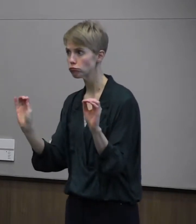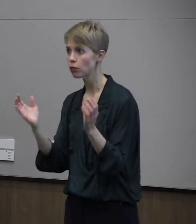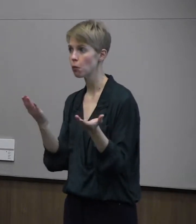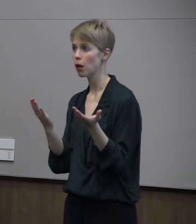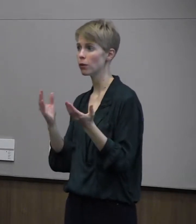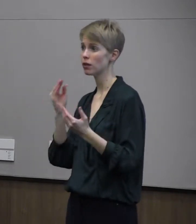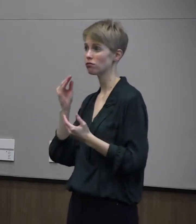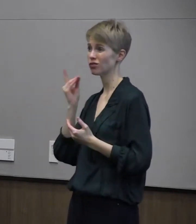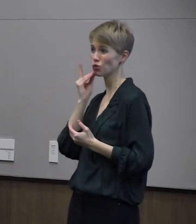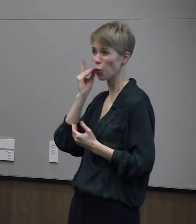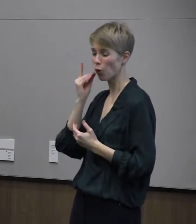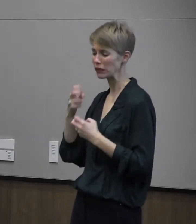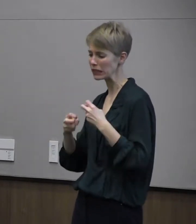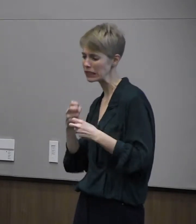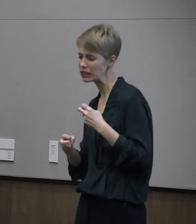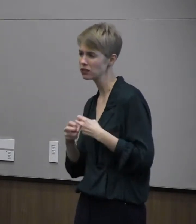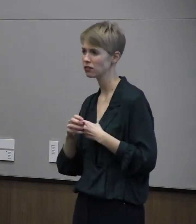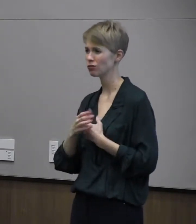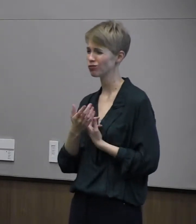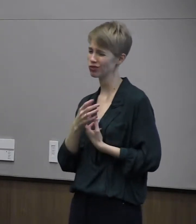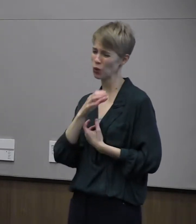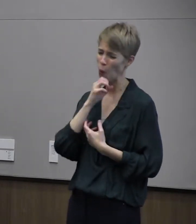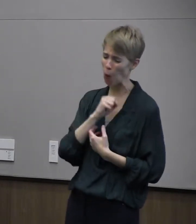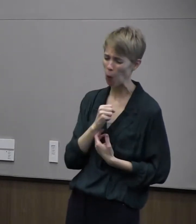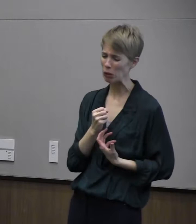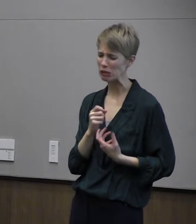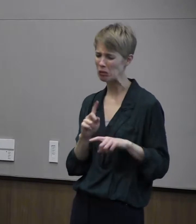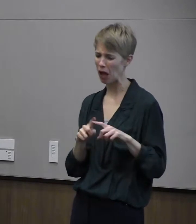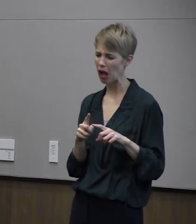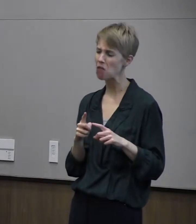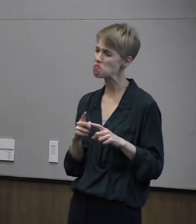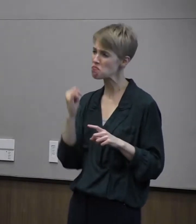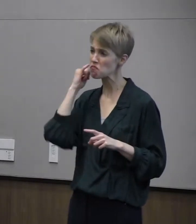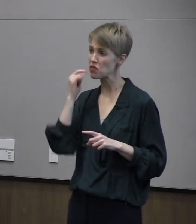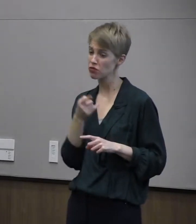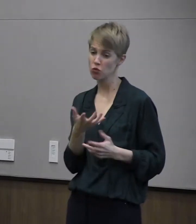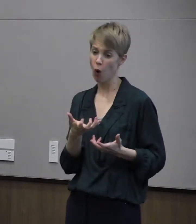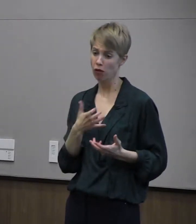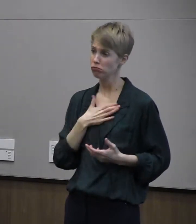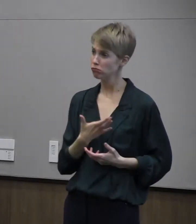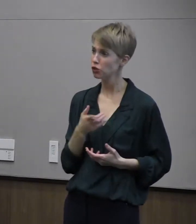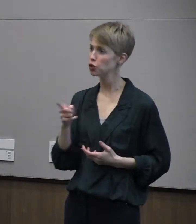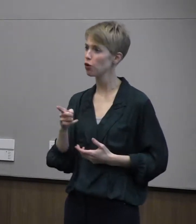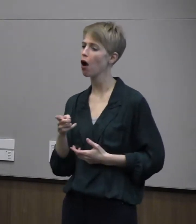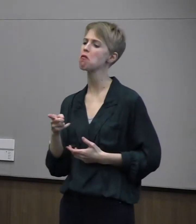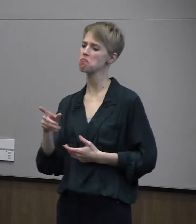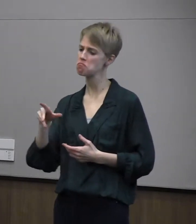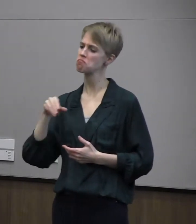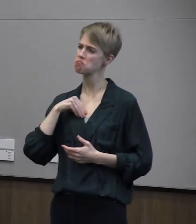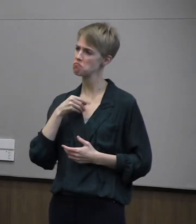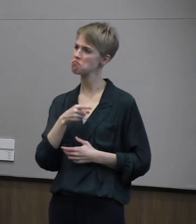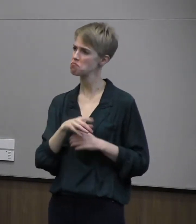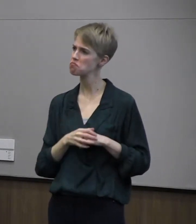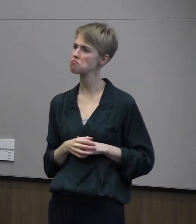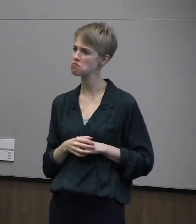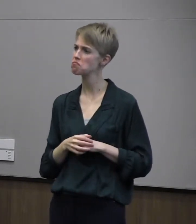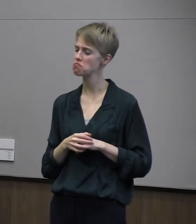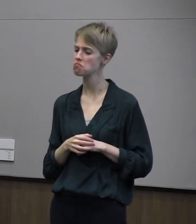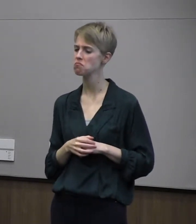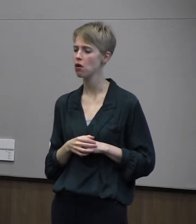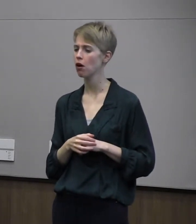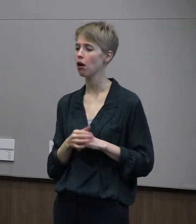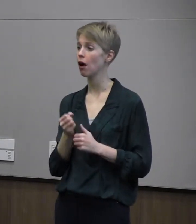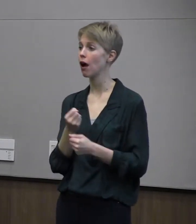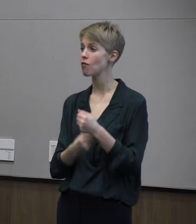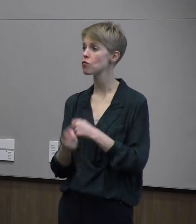be a problem and her age was against her, but if she wanted to come to Ferris Institute, you would see that she had a teacher. Everyone who